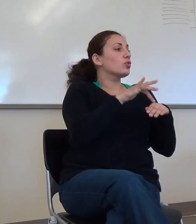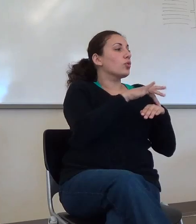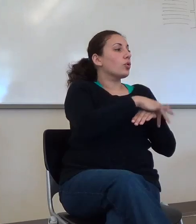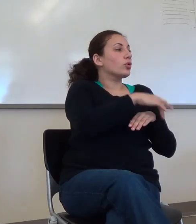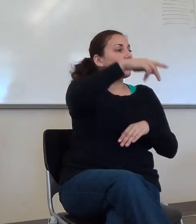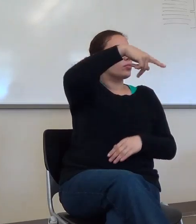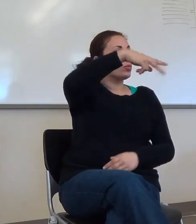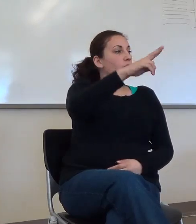mean?